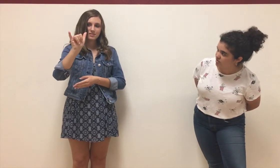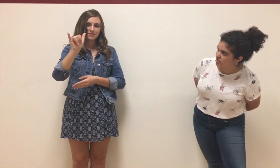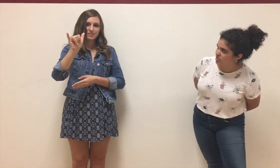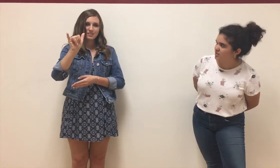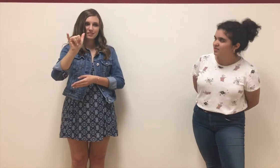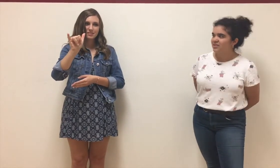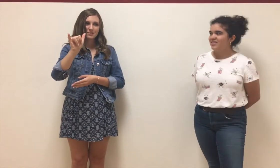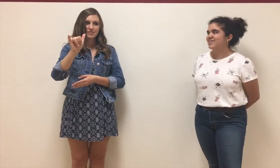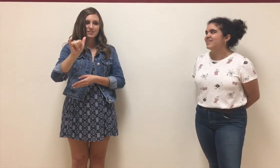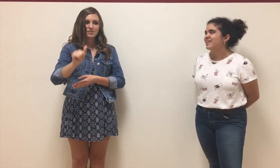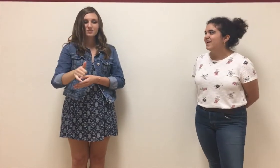pathology.